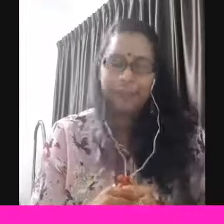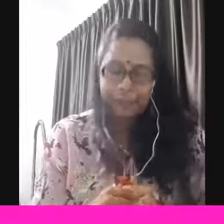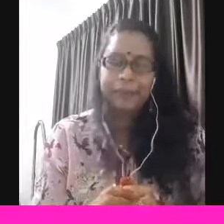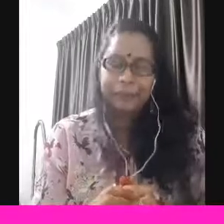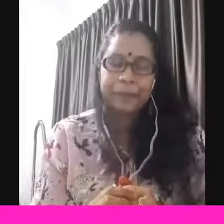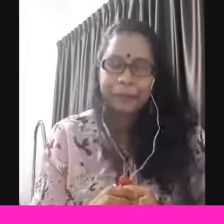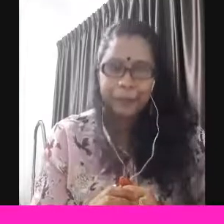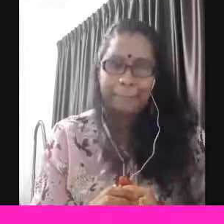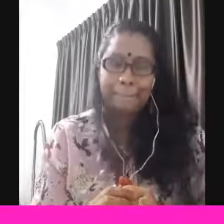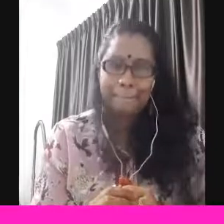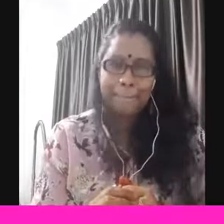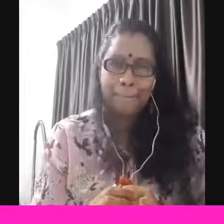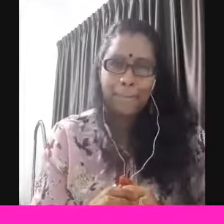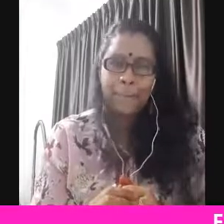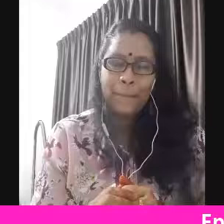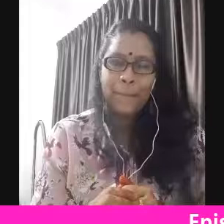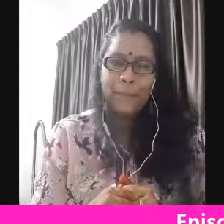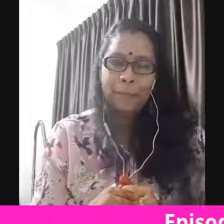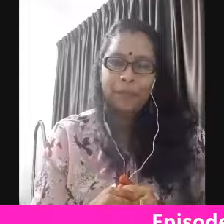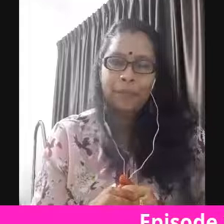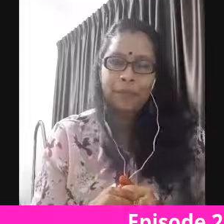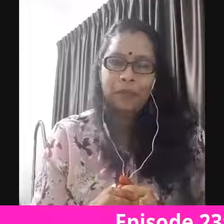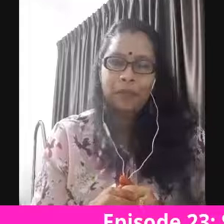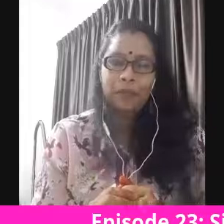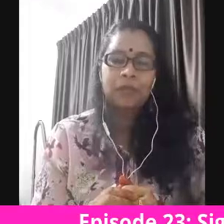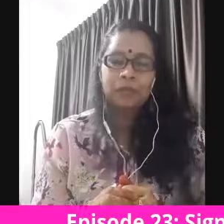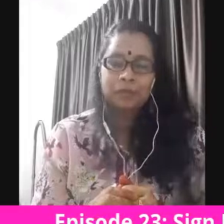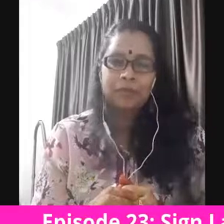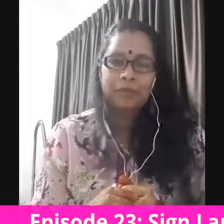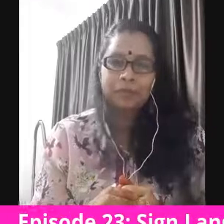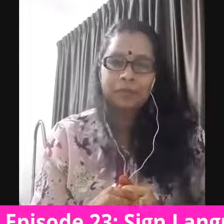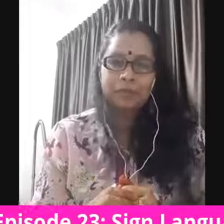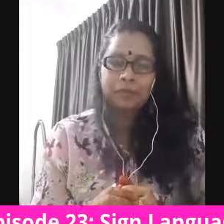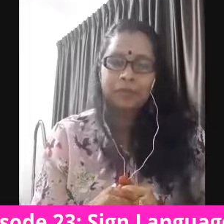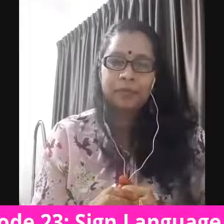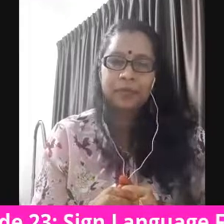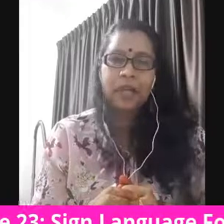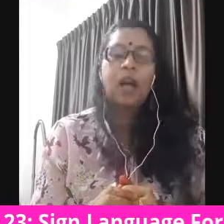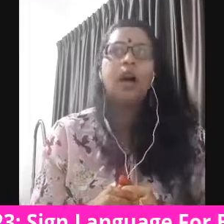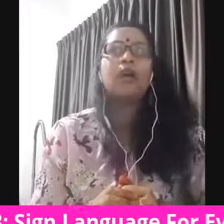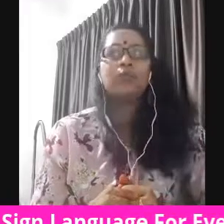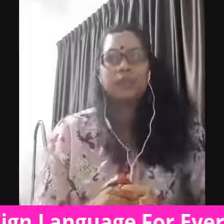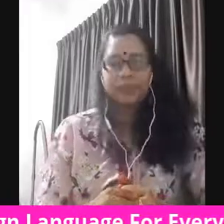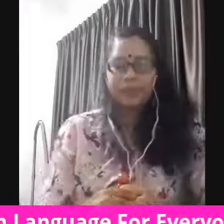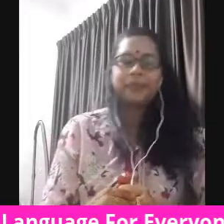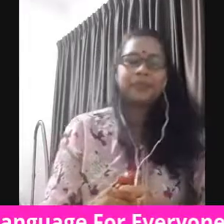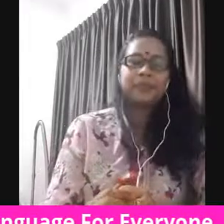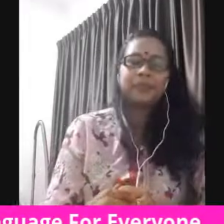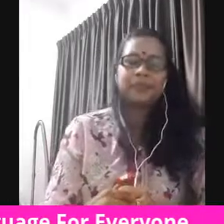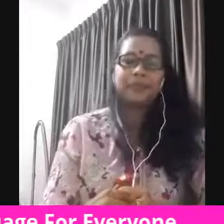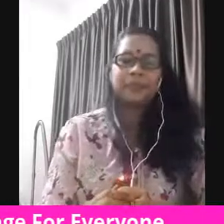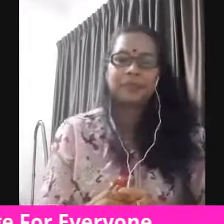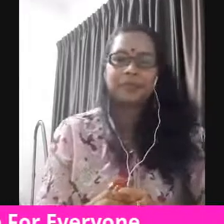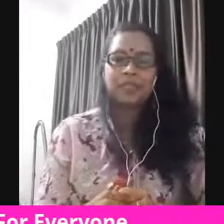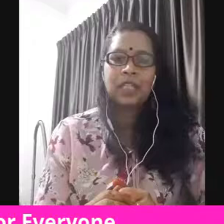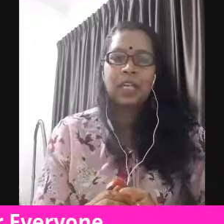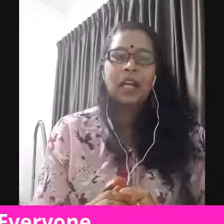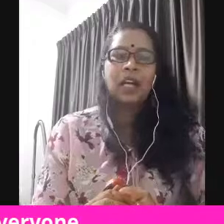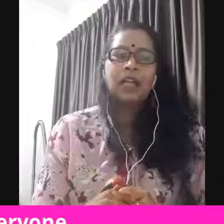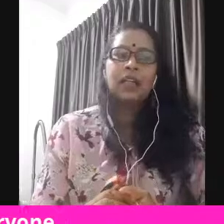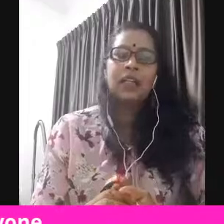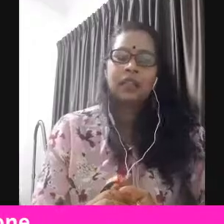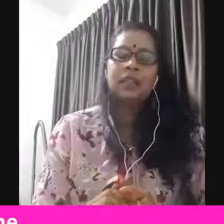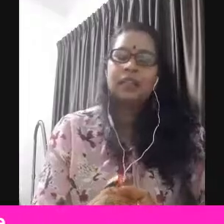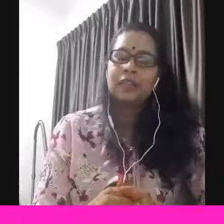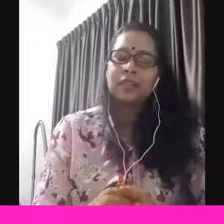if you need to get the certificate, you need to renew again, go for evaluation again. So how about you teachers? If